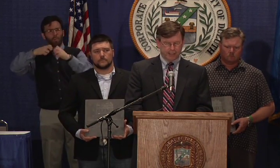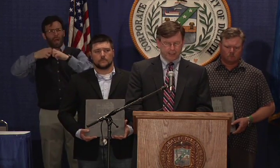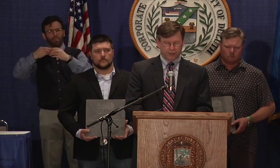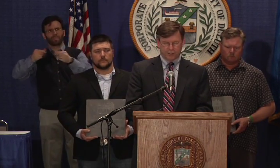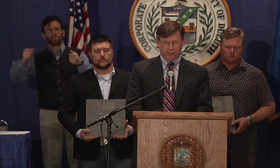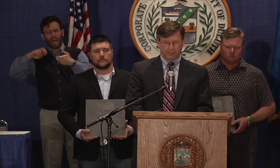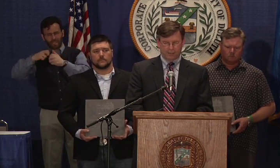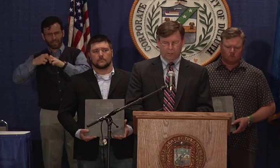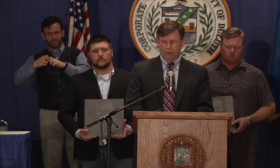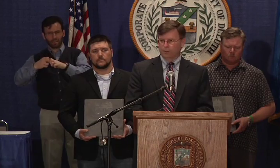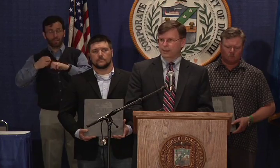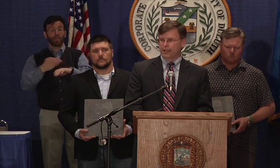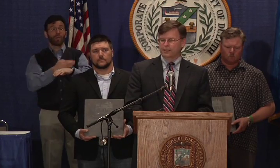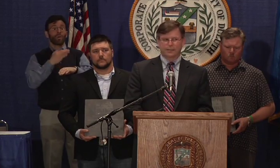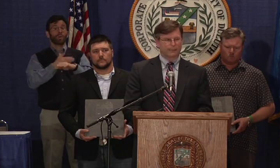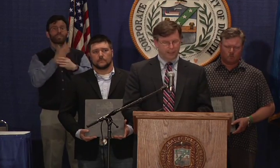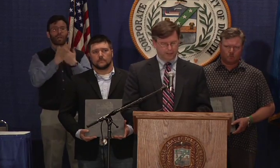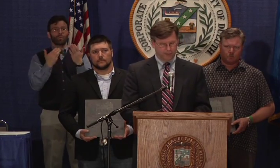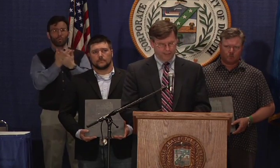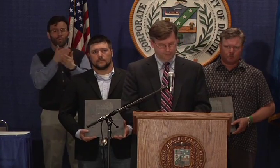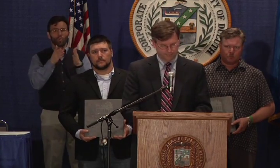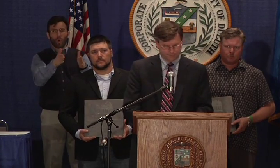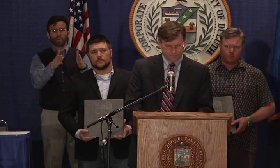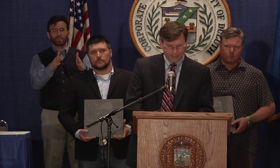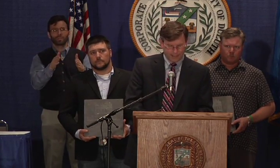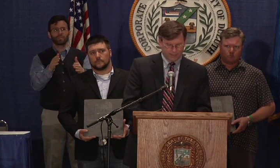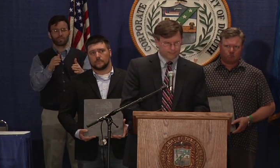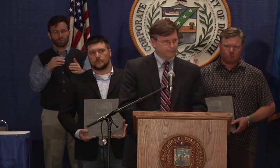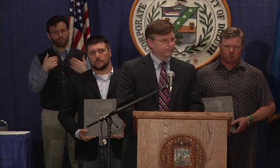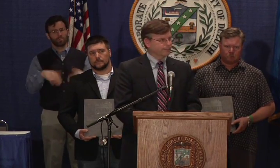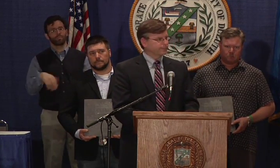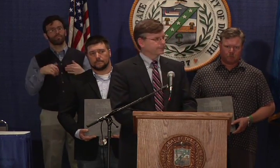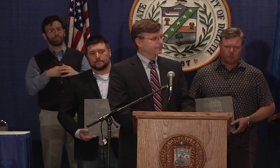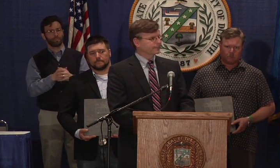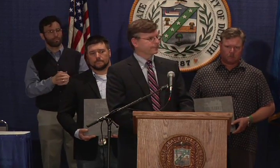and reconditioned Sunbee Road and Yosemite Street.